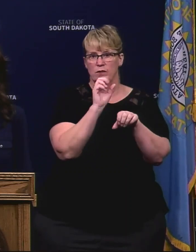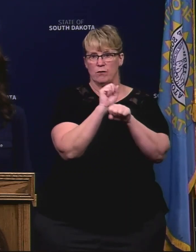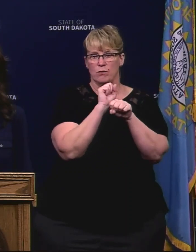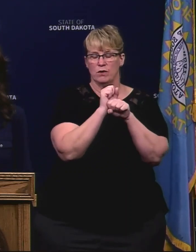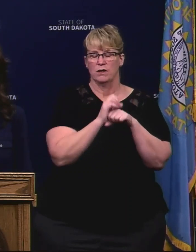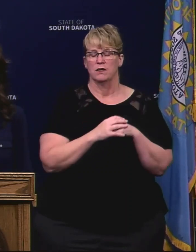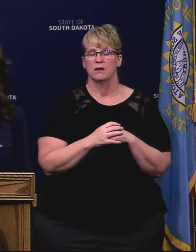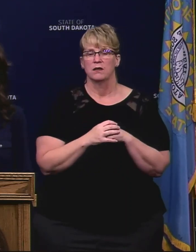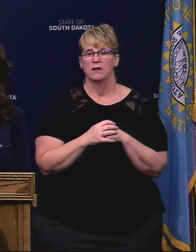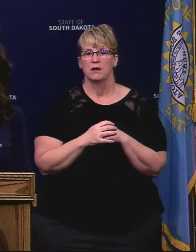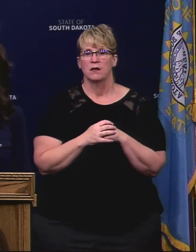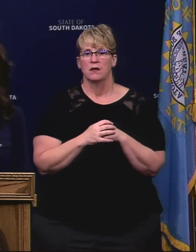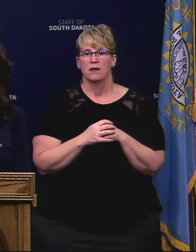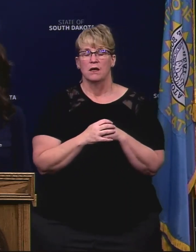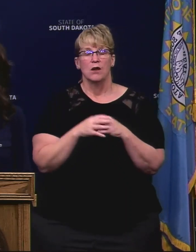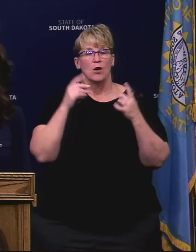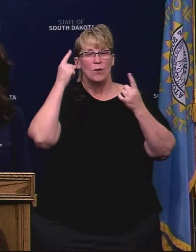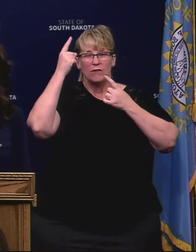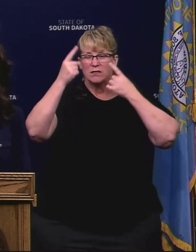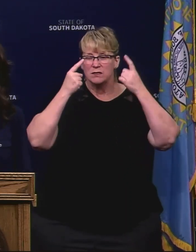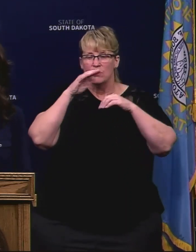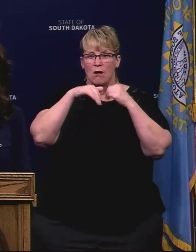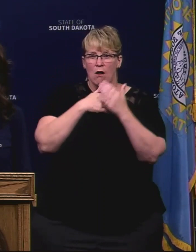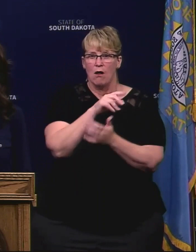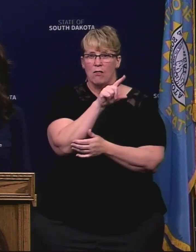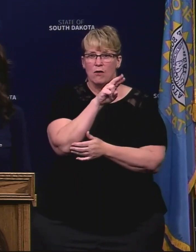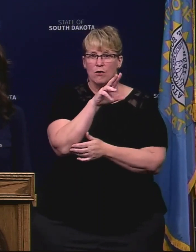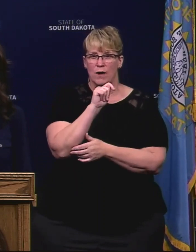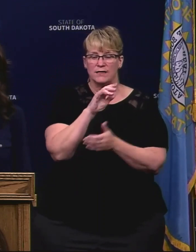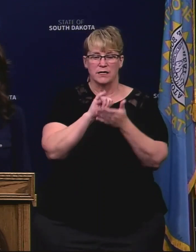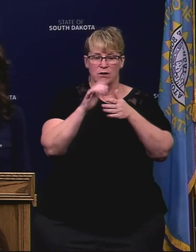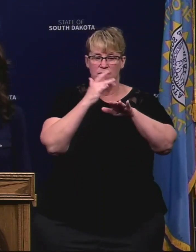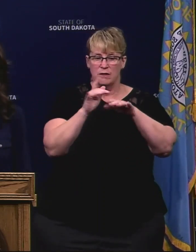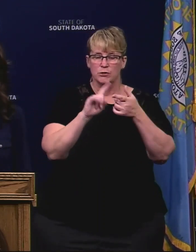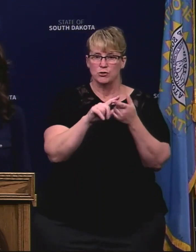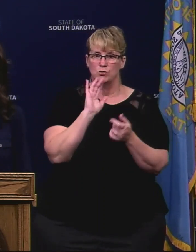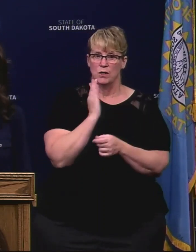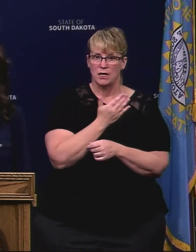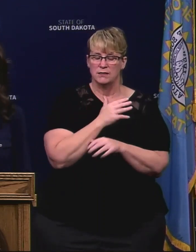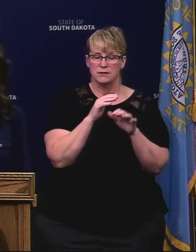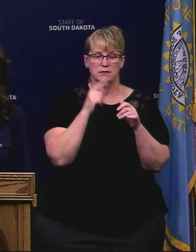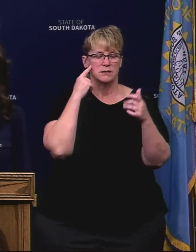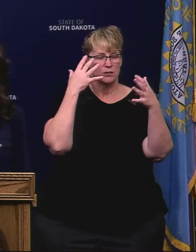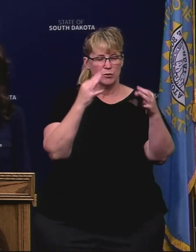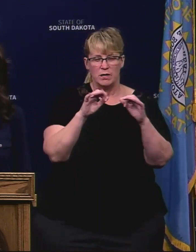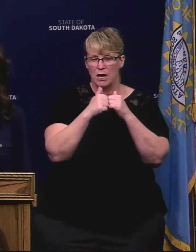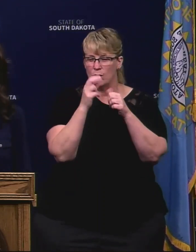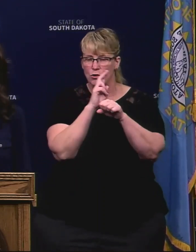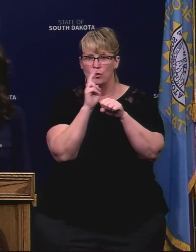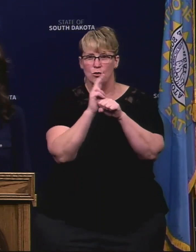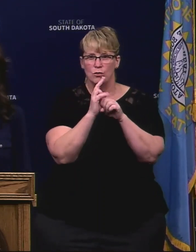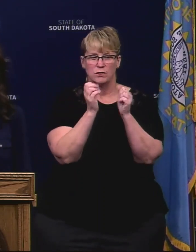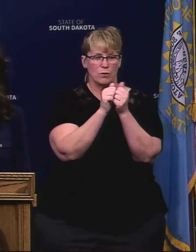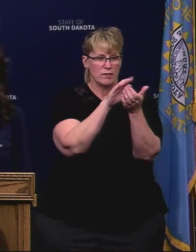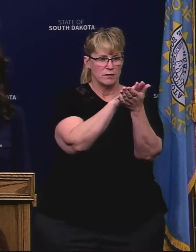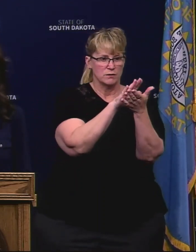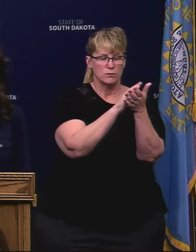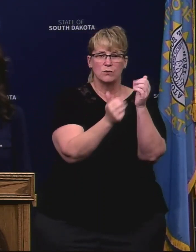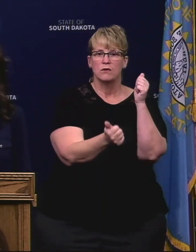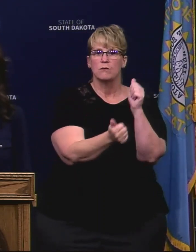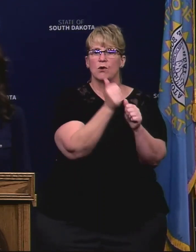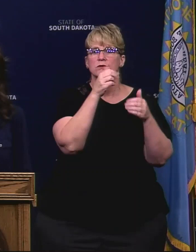worked. We've considered all of these grants available to us, and we're determining how to use those to provide schools with the